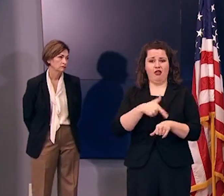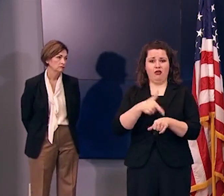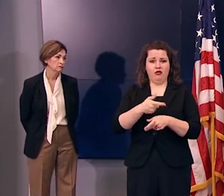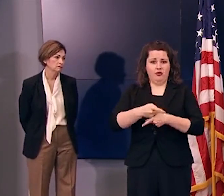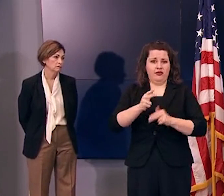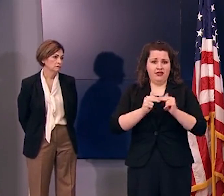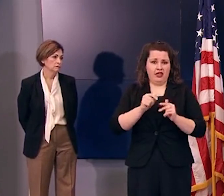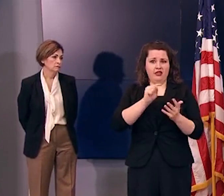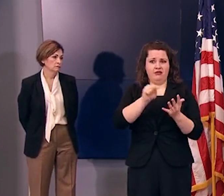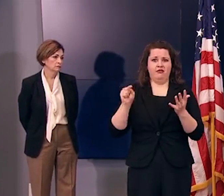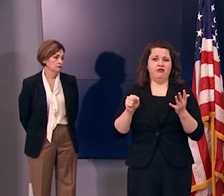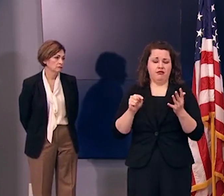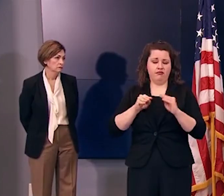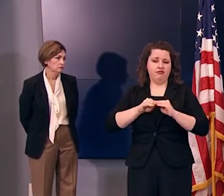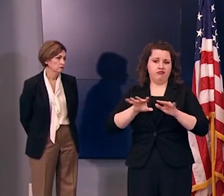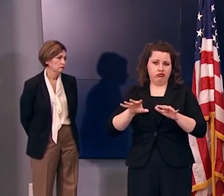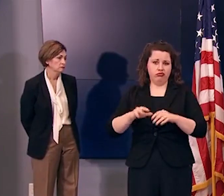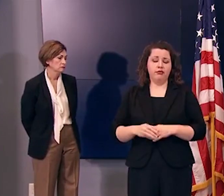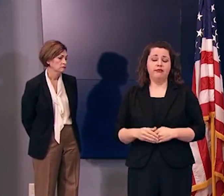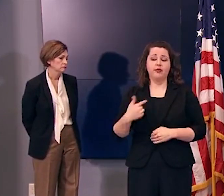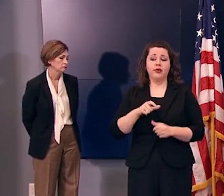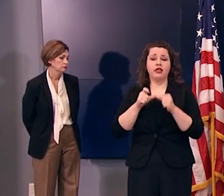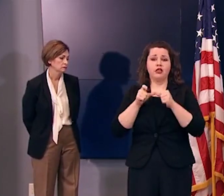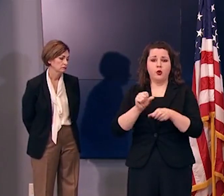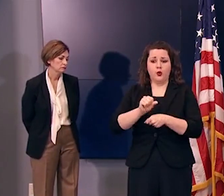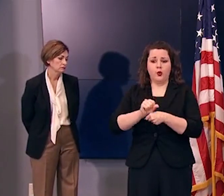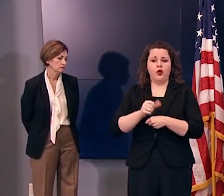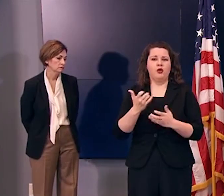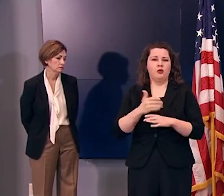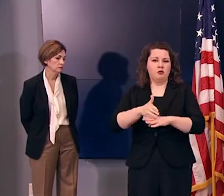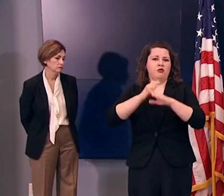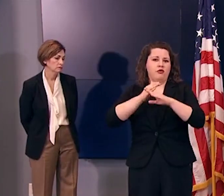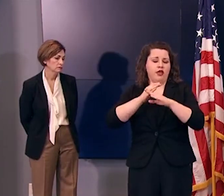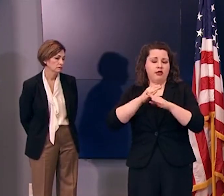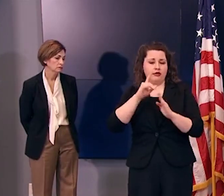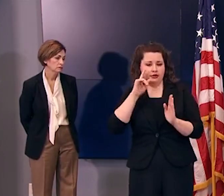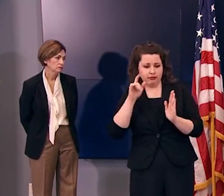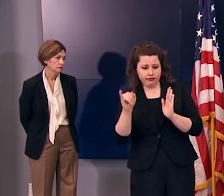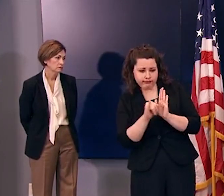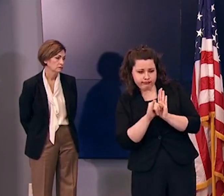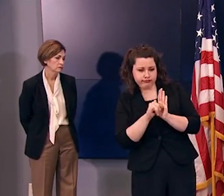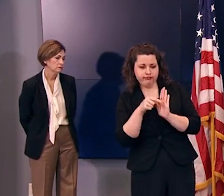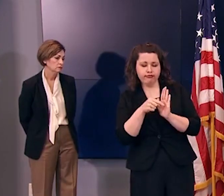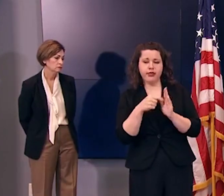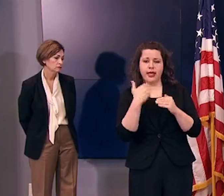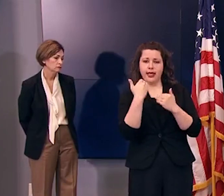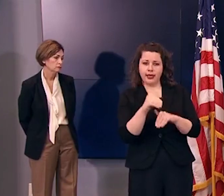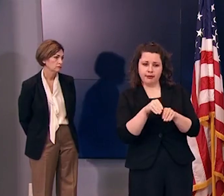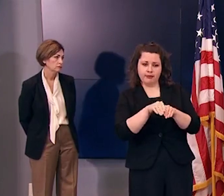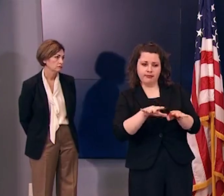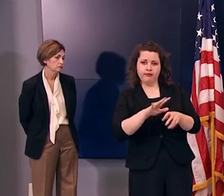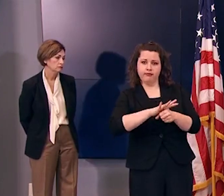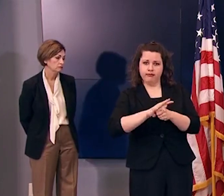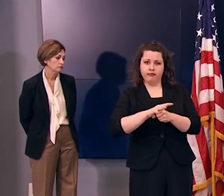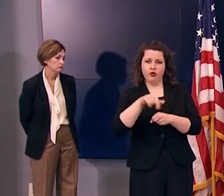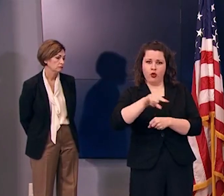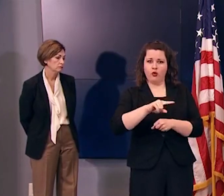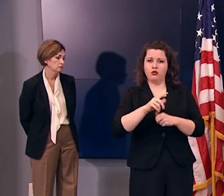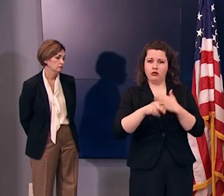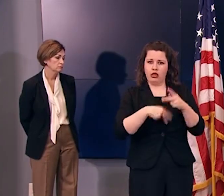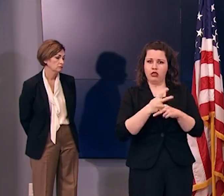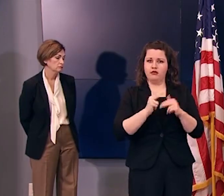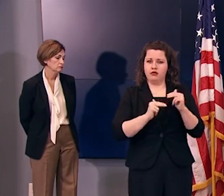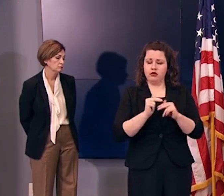facility outbreaks. We continue to work to prevent, detect, and mitigate the spread of COVID-19 in these